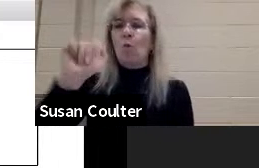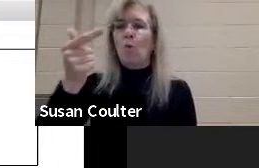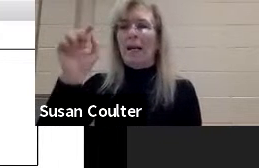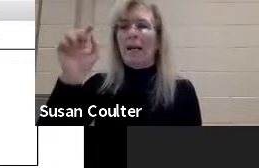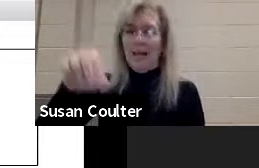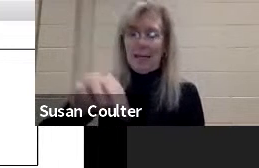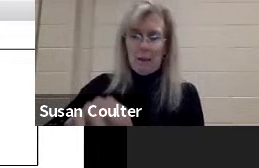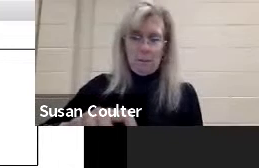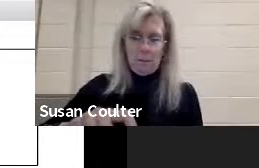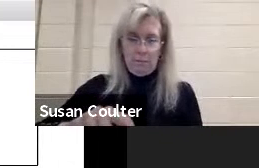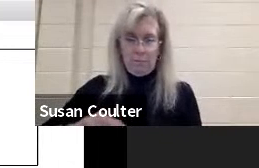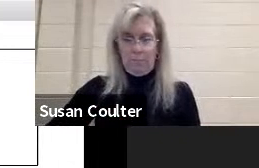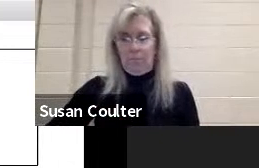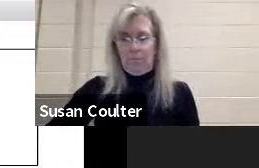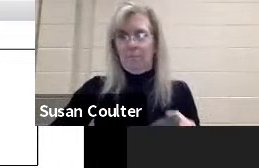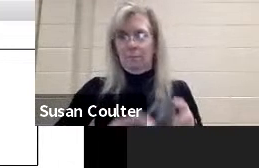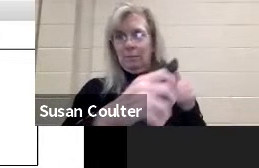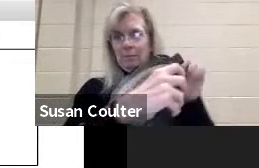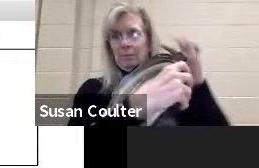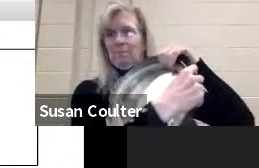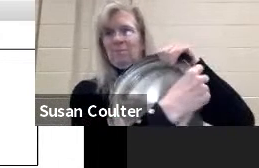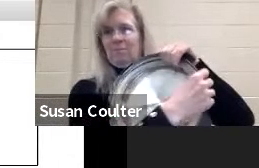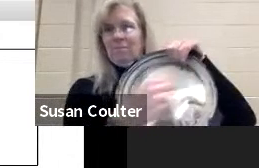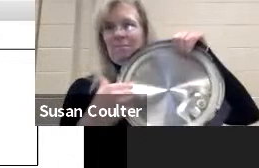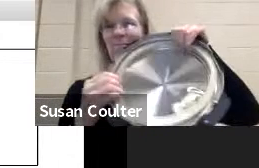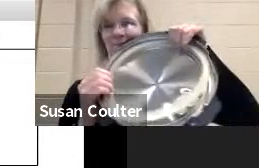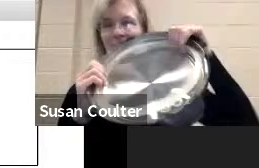Put my room baking.